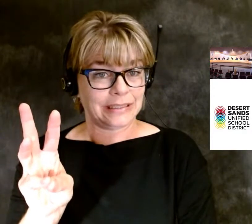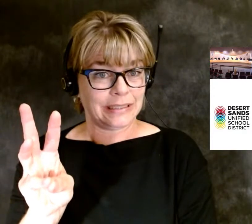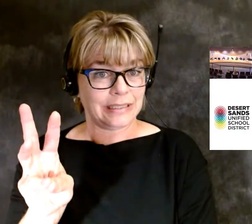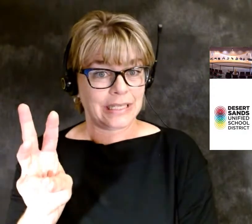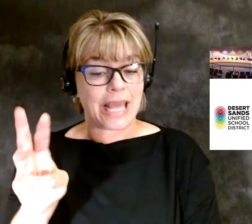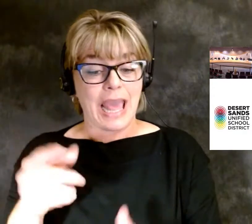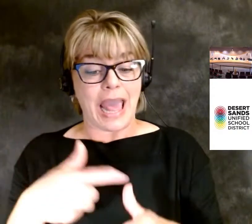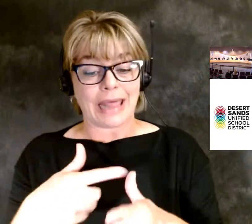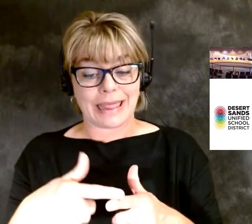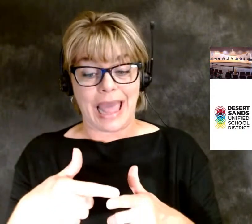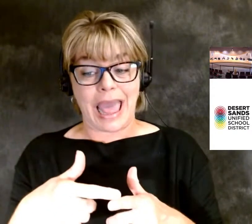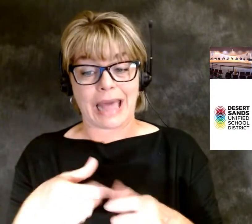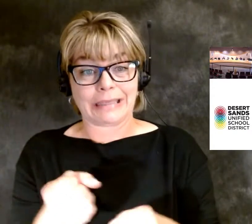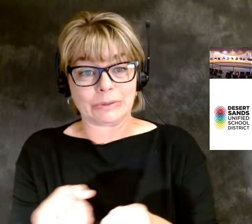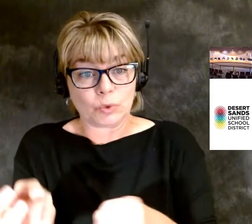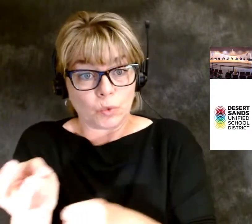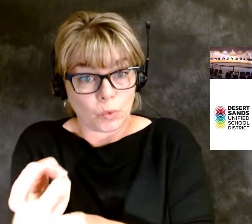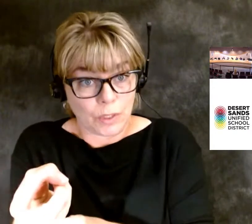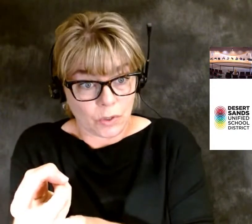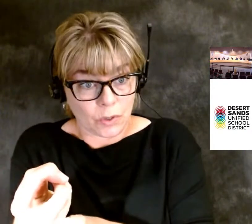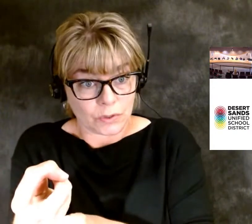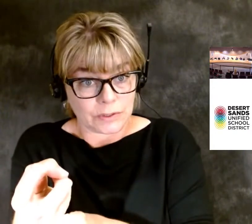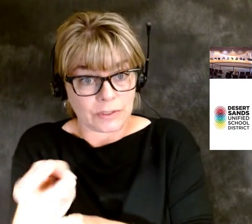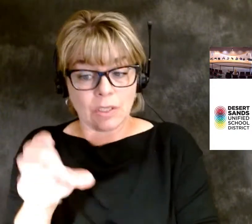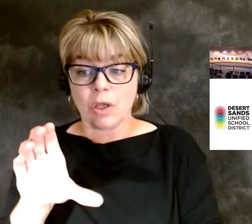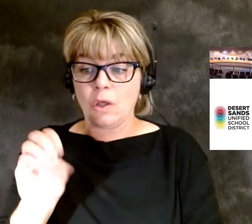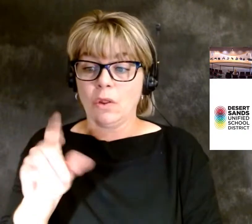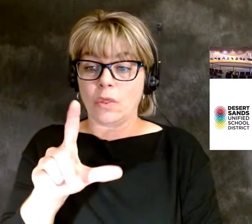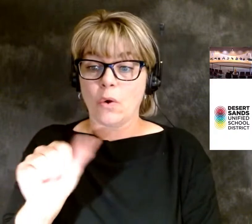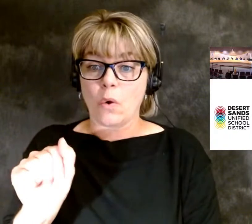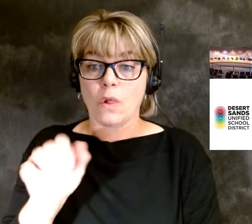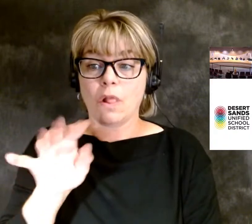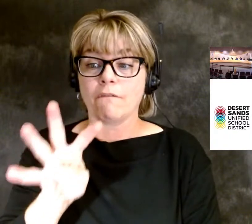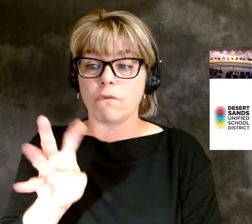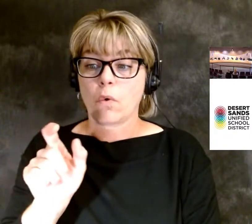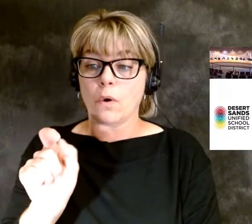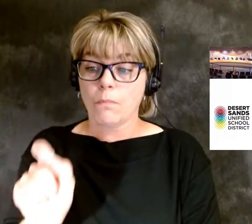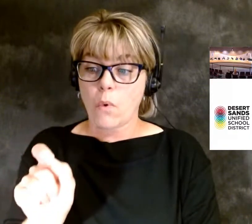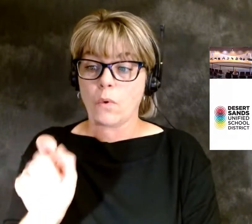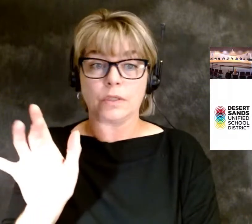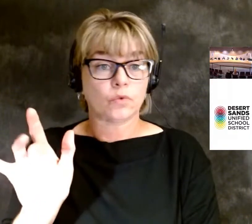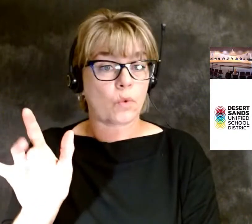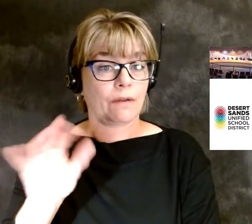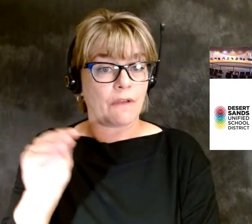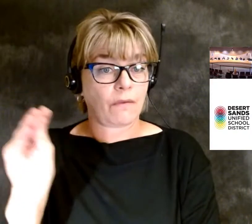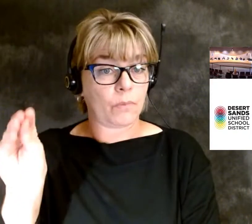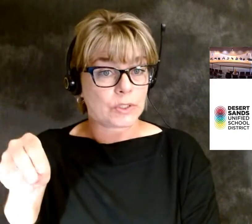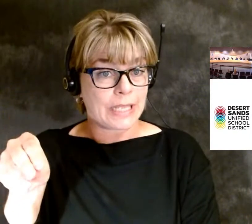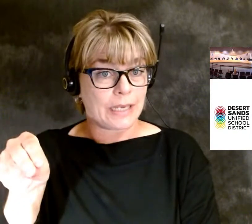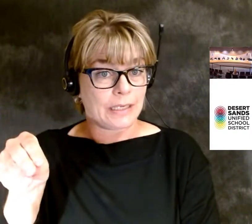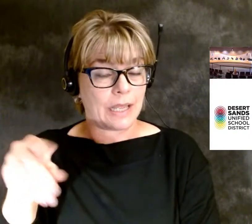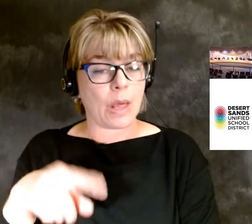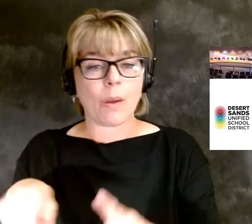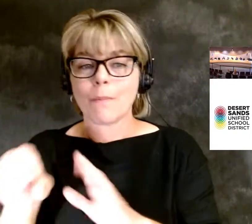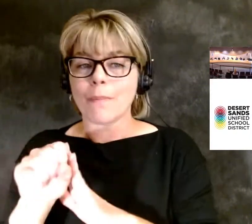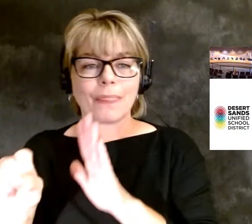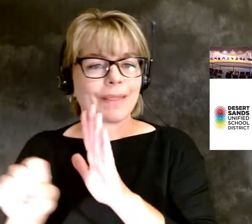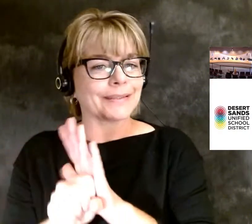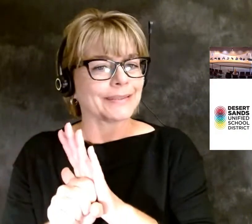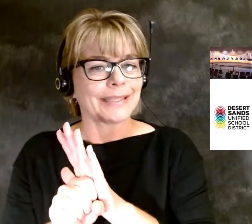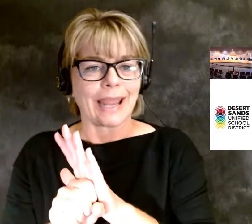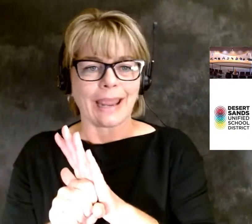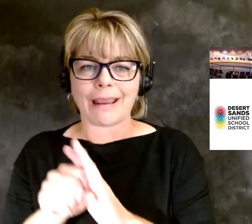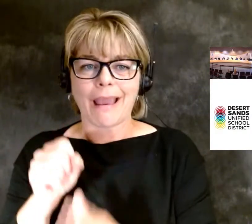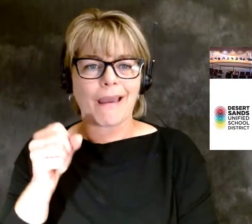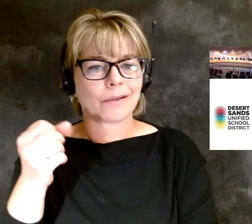subsequent year. And then the year after that, the statutory COLA was 4.25%. But the state had to deficit us because it couldn't afford things. And